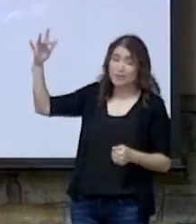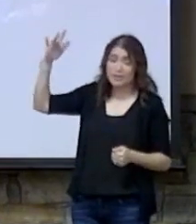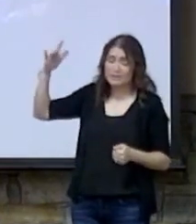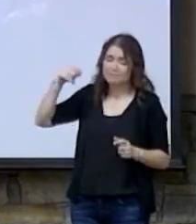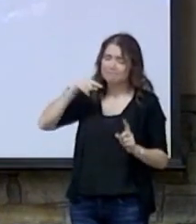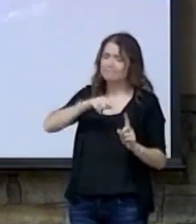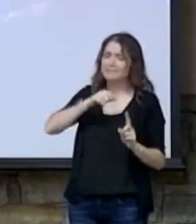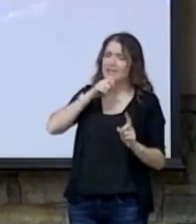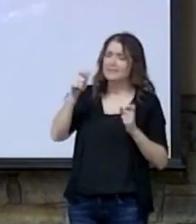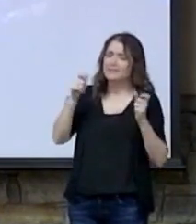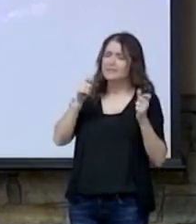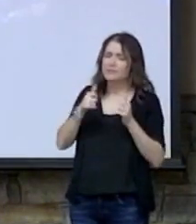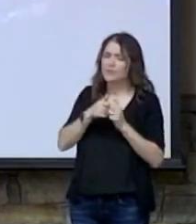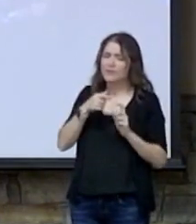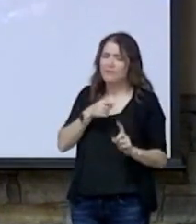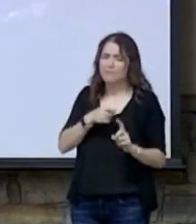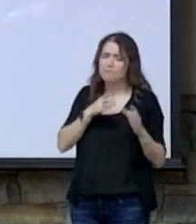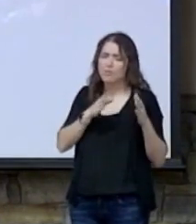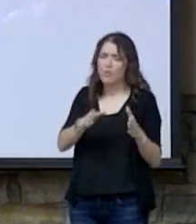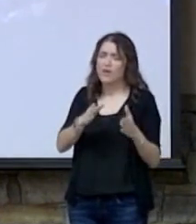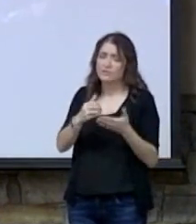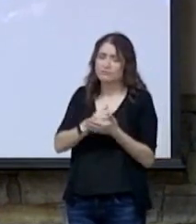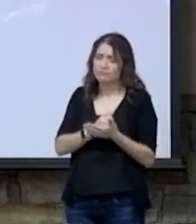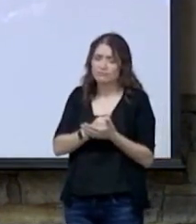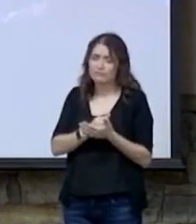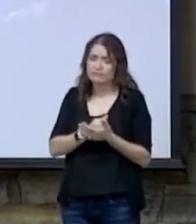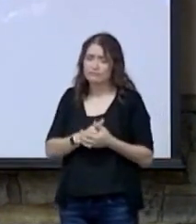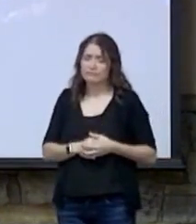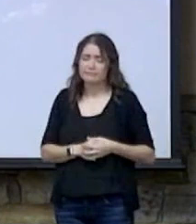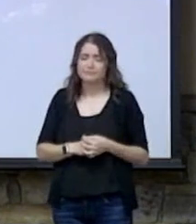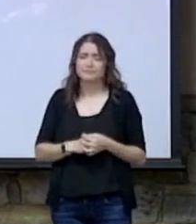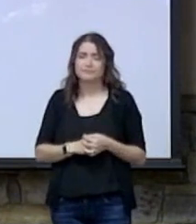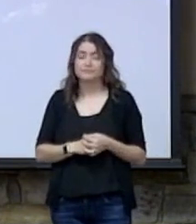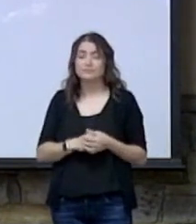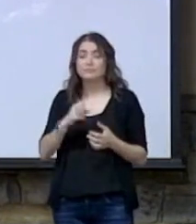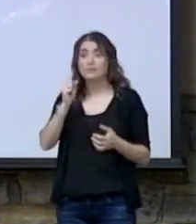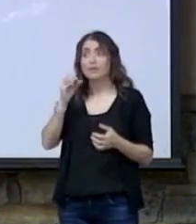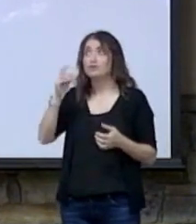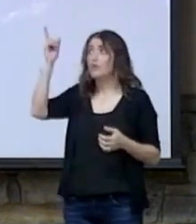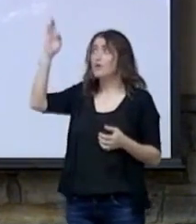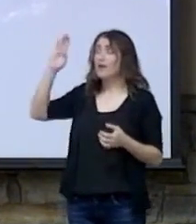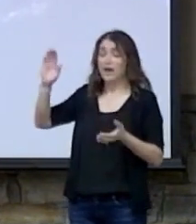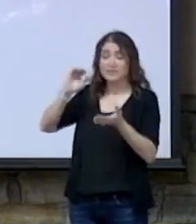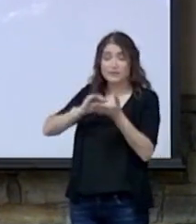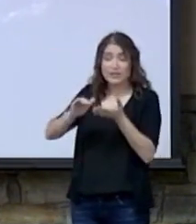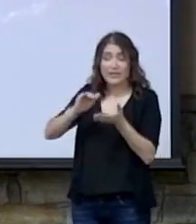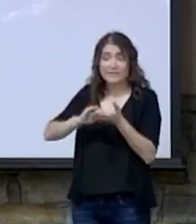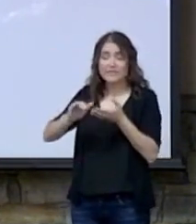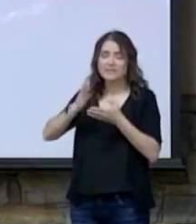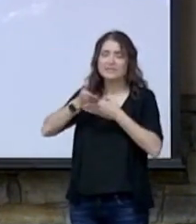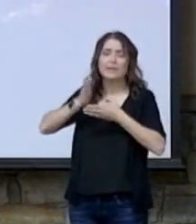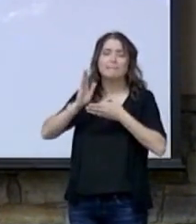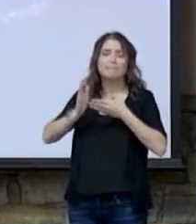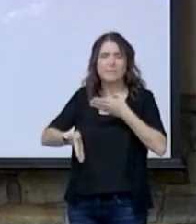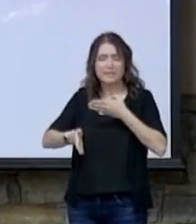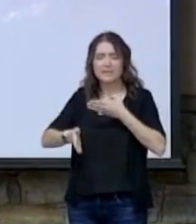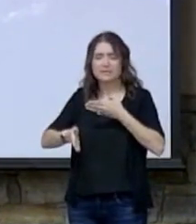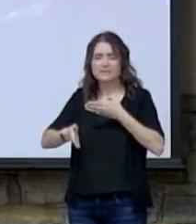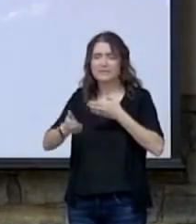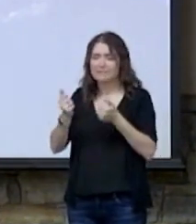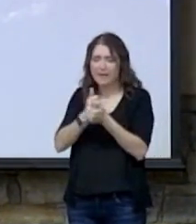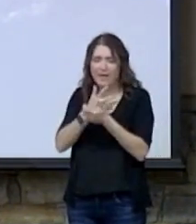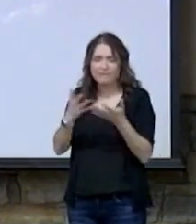the way that he ultimately deserved. So God's forgiveness is complete in every way.